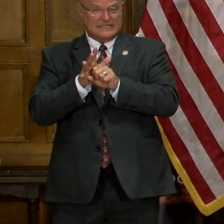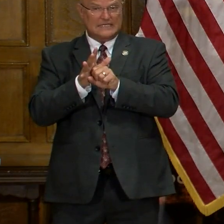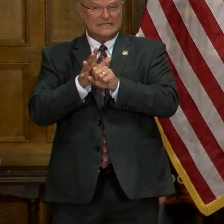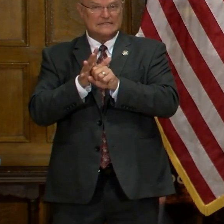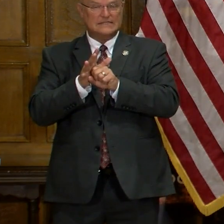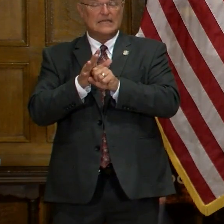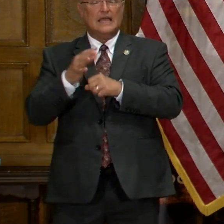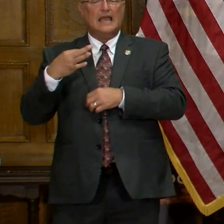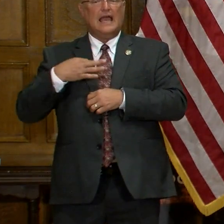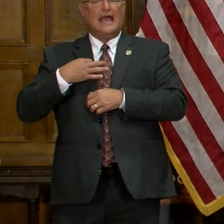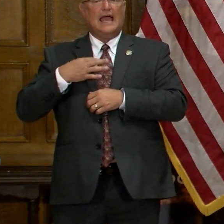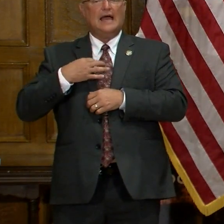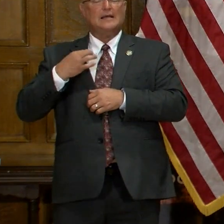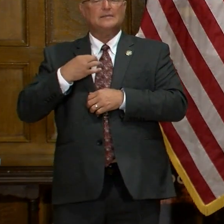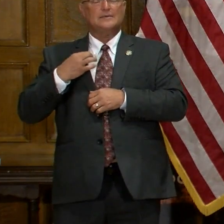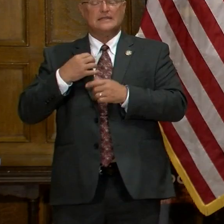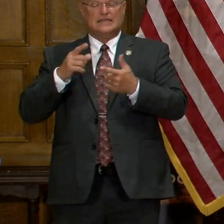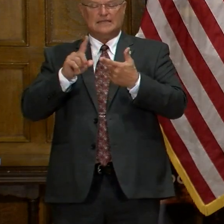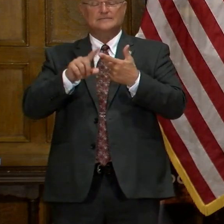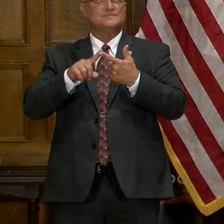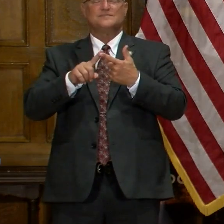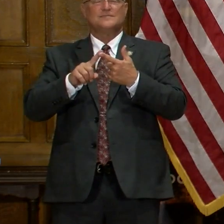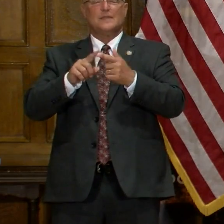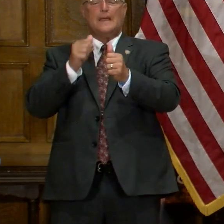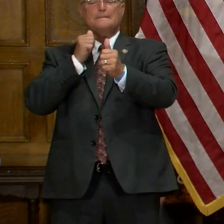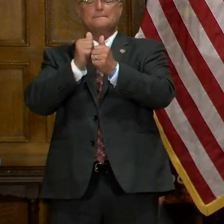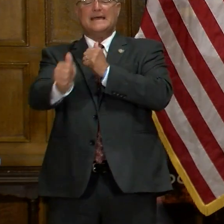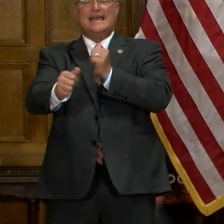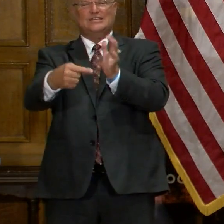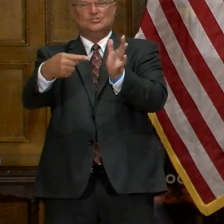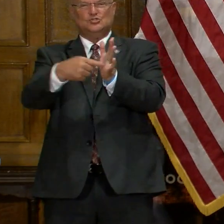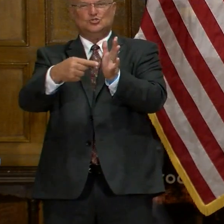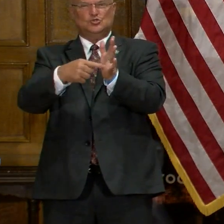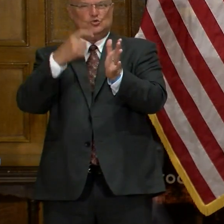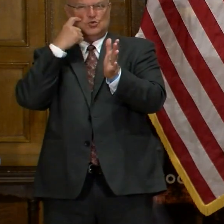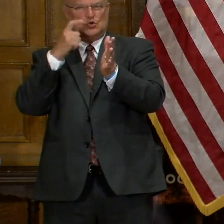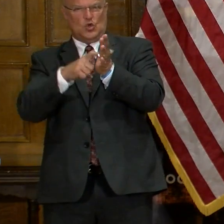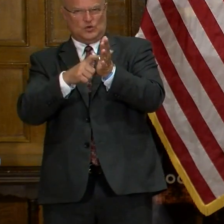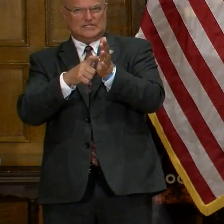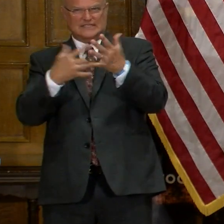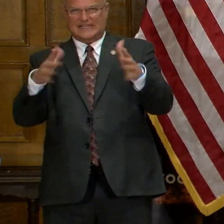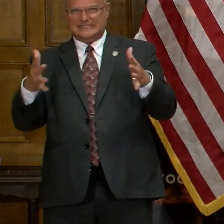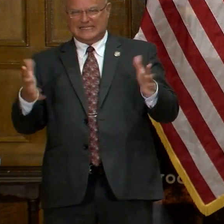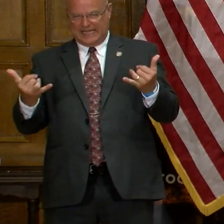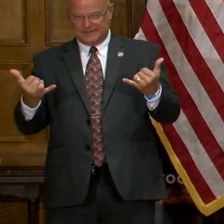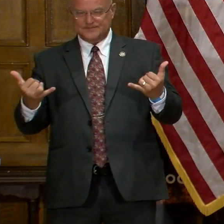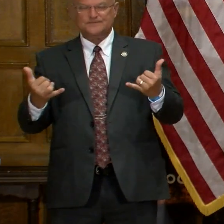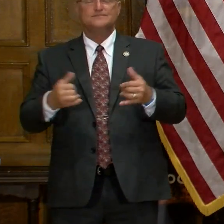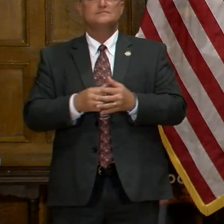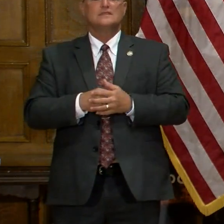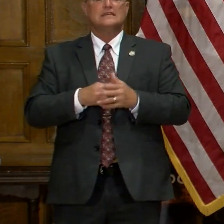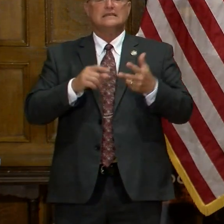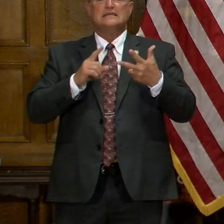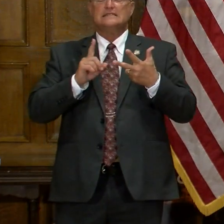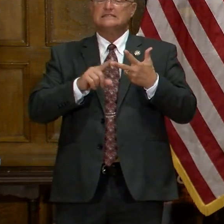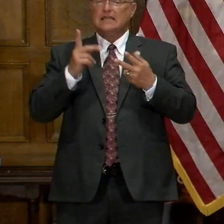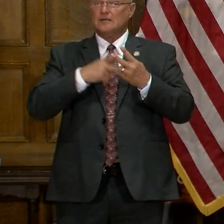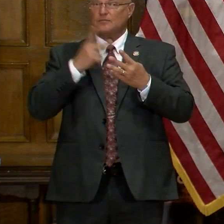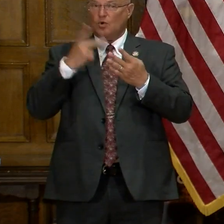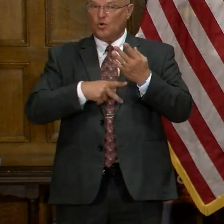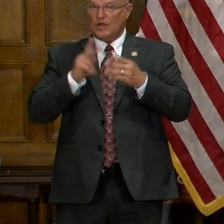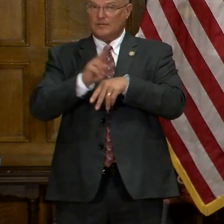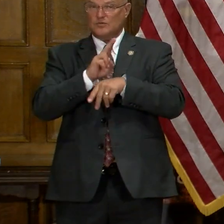COVID-19. Applicants can submit a past due notice to qualify for the crisis program. The second program that